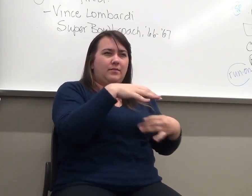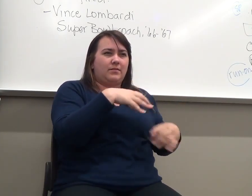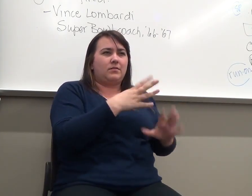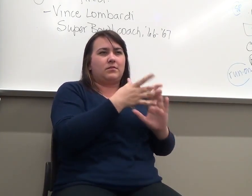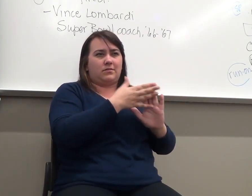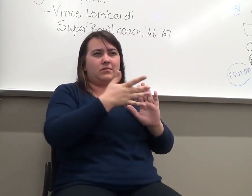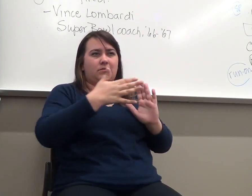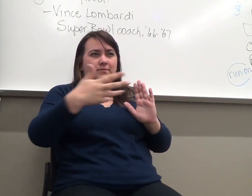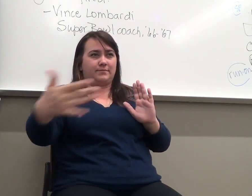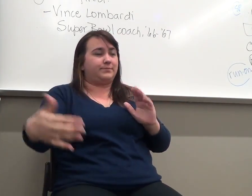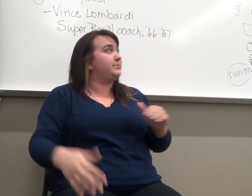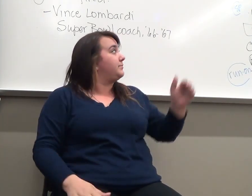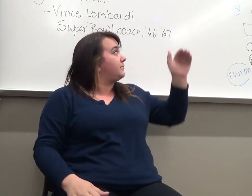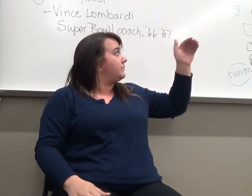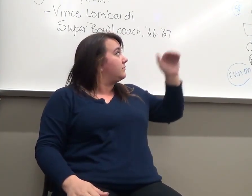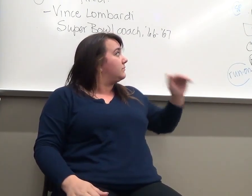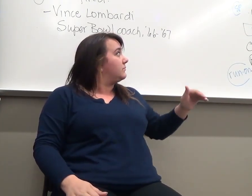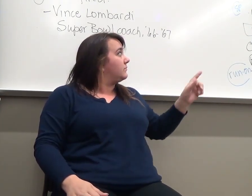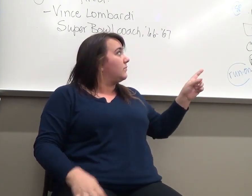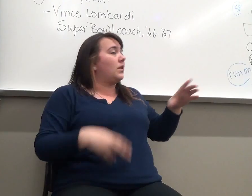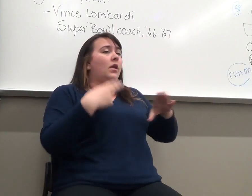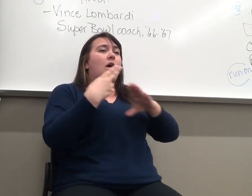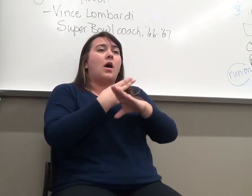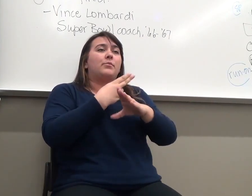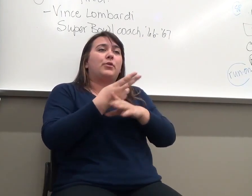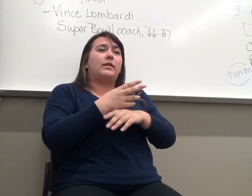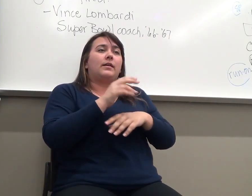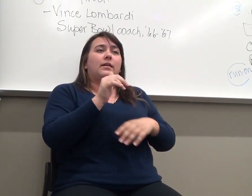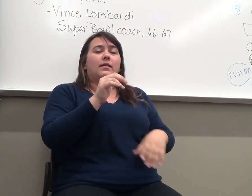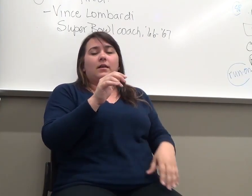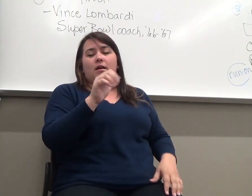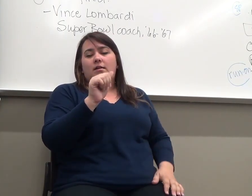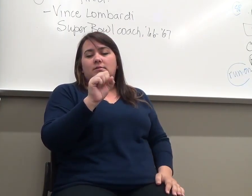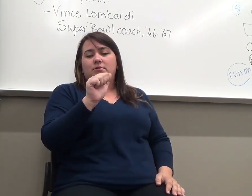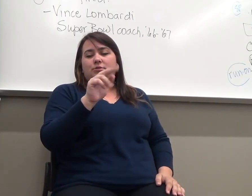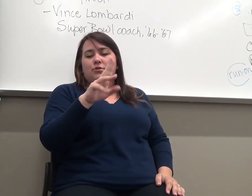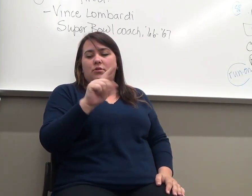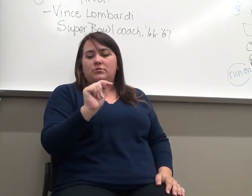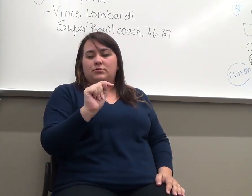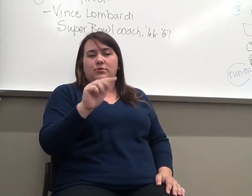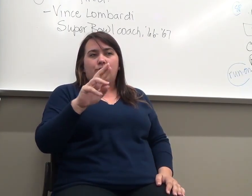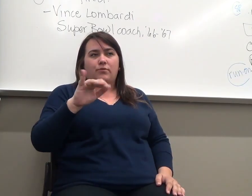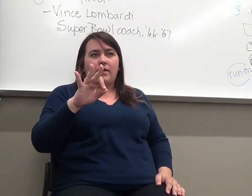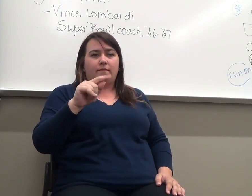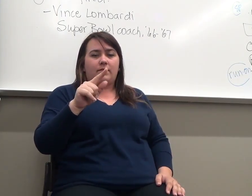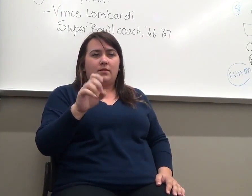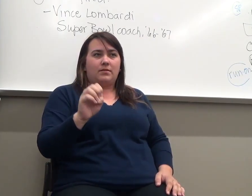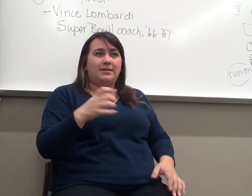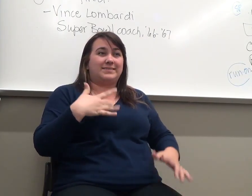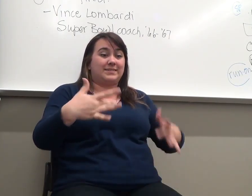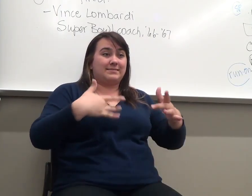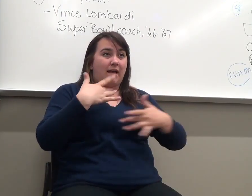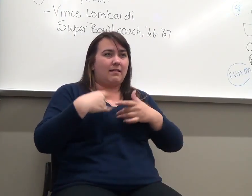Operating an assault rifle is exciting and dangerous at the same time. Is that argumentative?